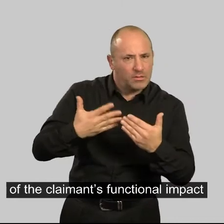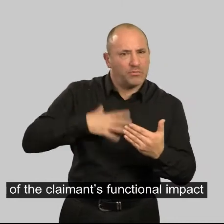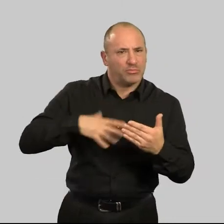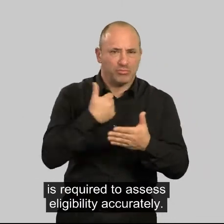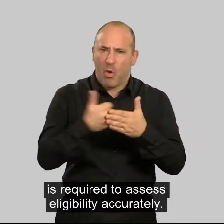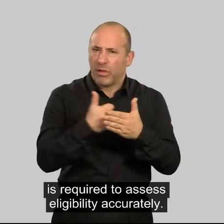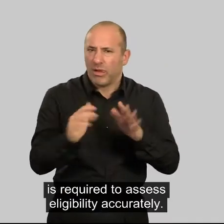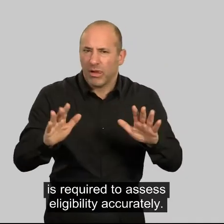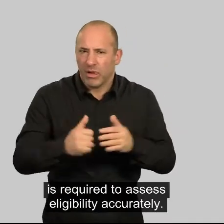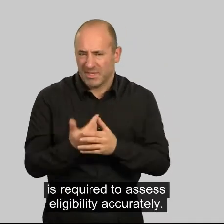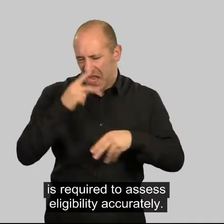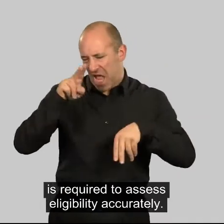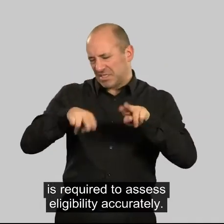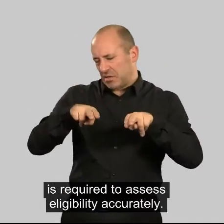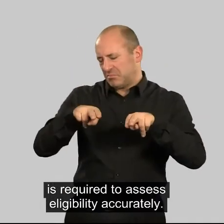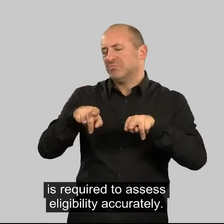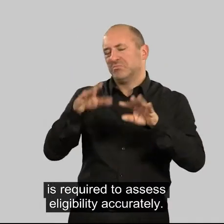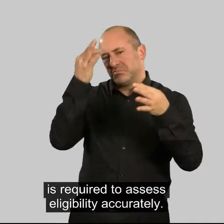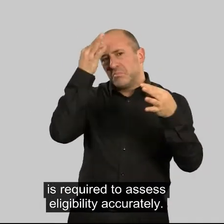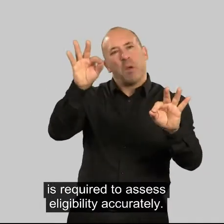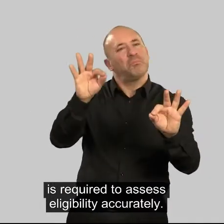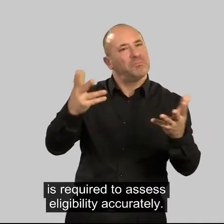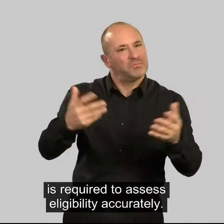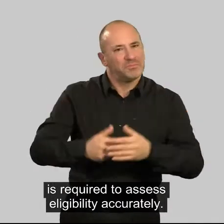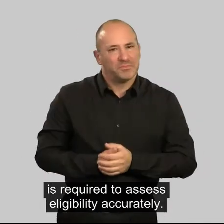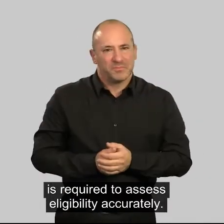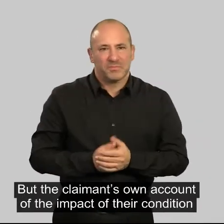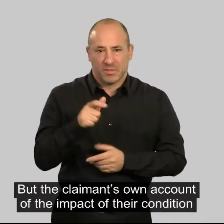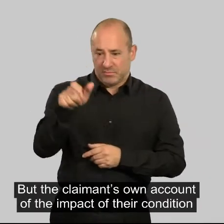to assess eligibility accurately.